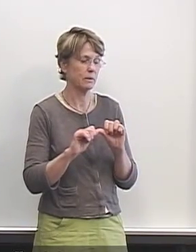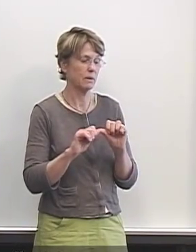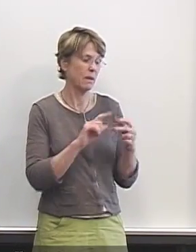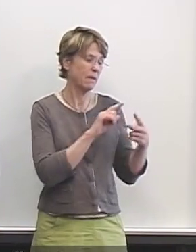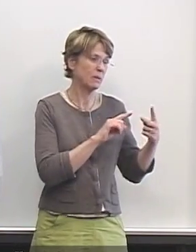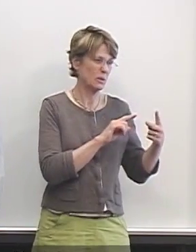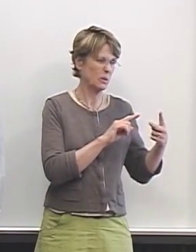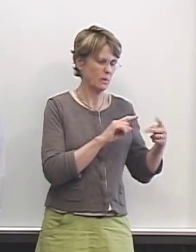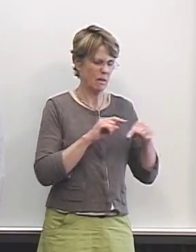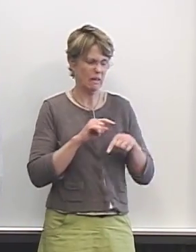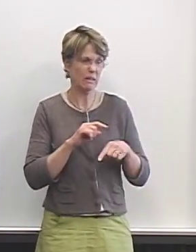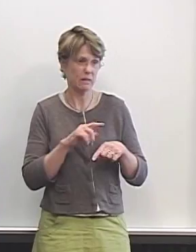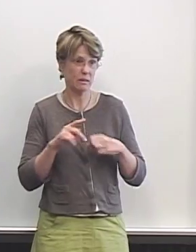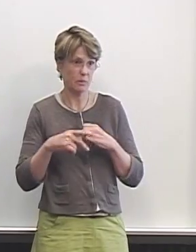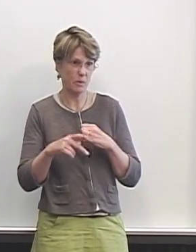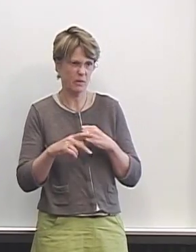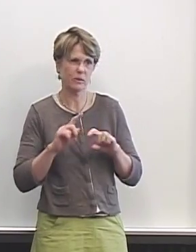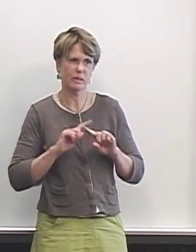two.